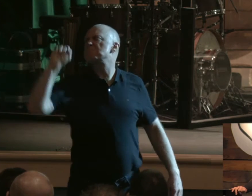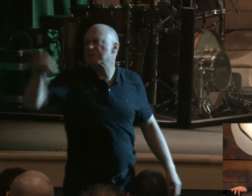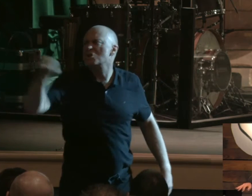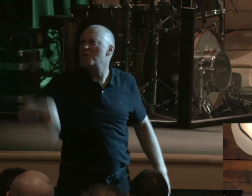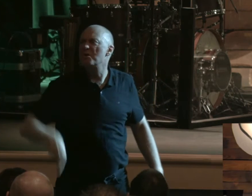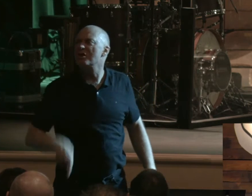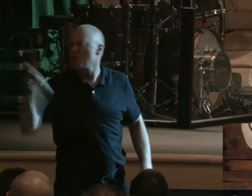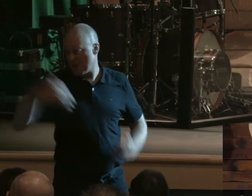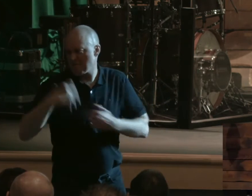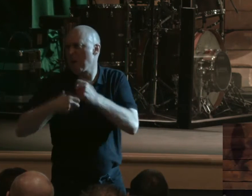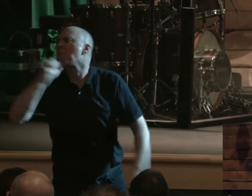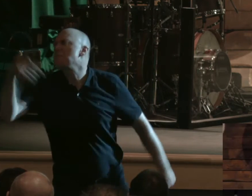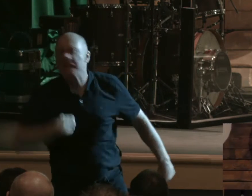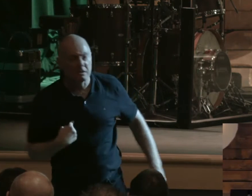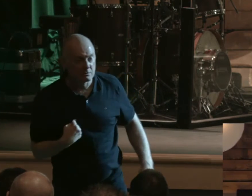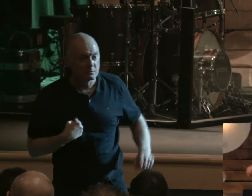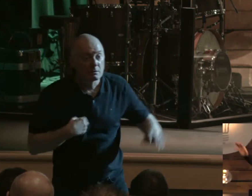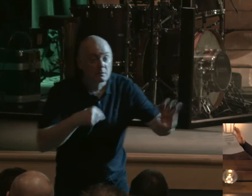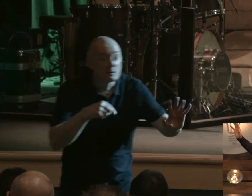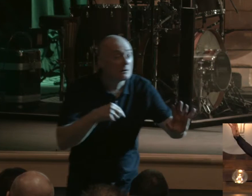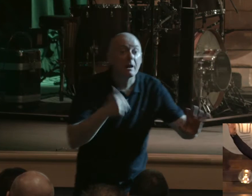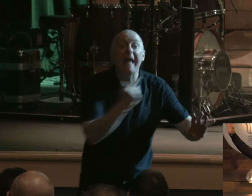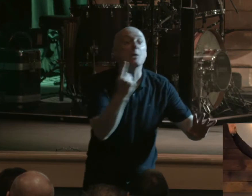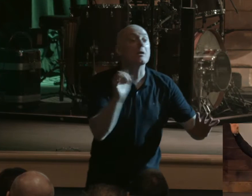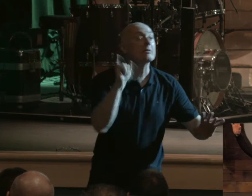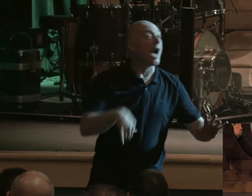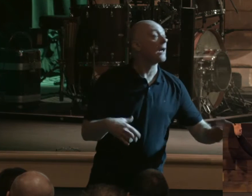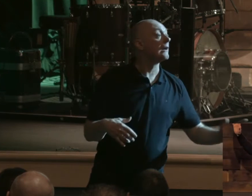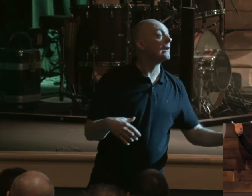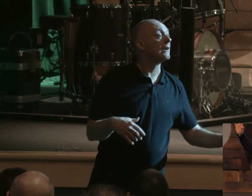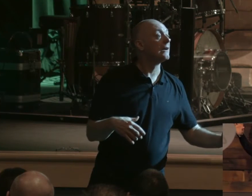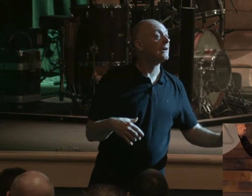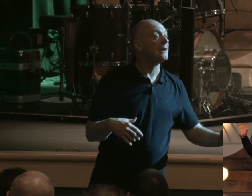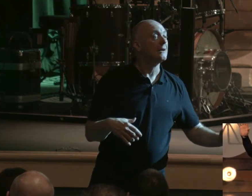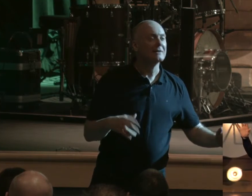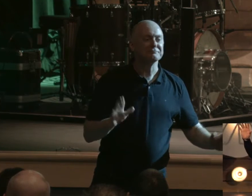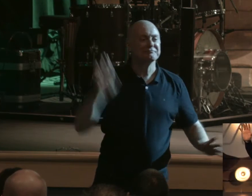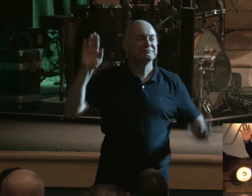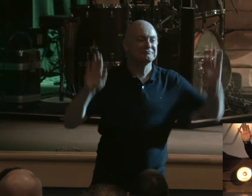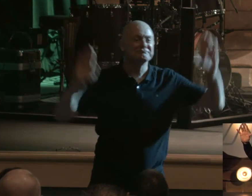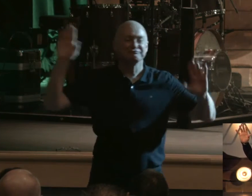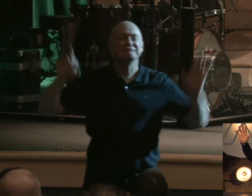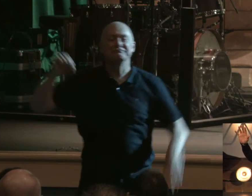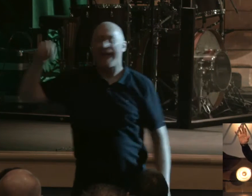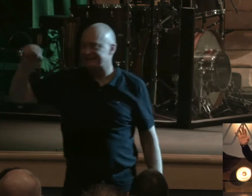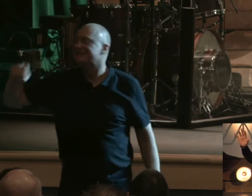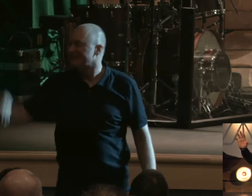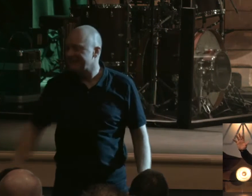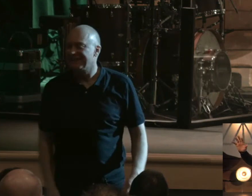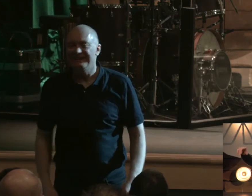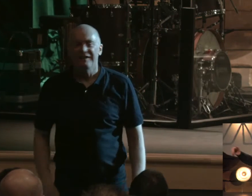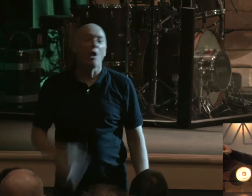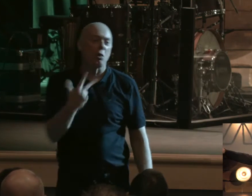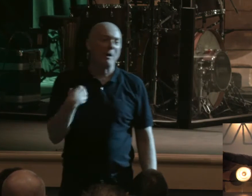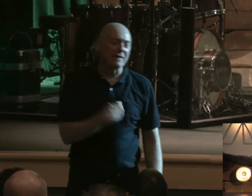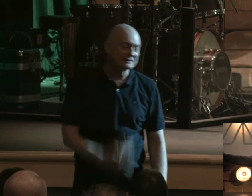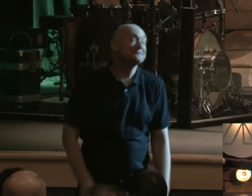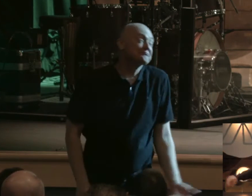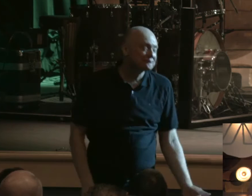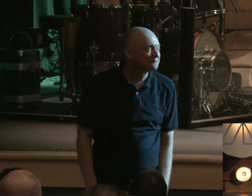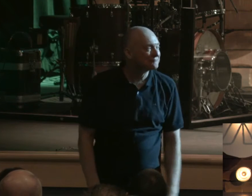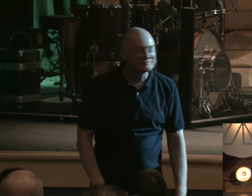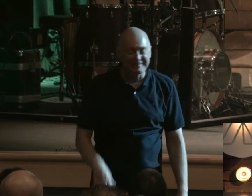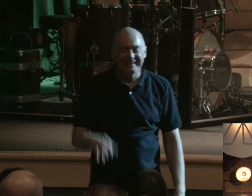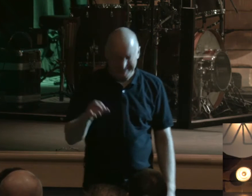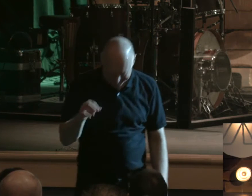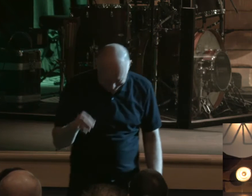I'll show you who's got problems. Is that your first day? Anyone else like that in the room today? Anyone else? Three of us together. We'll go